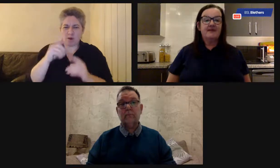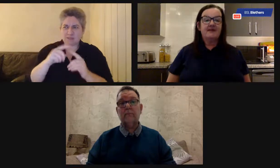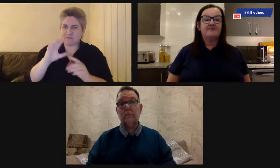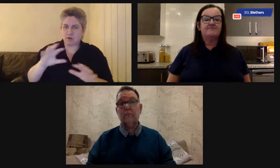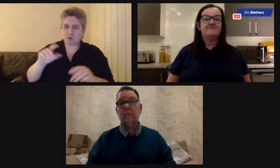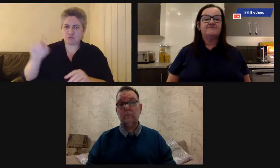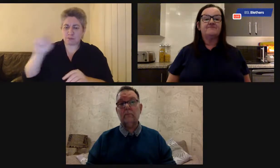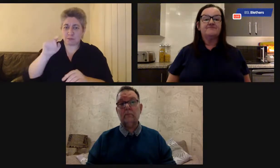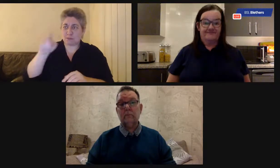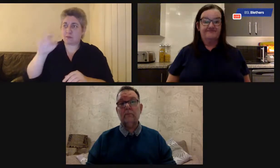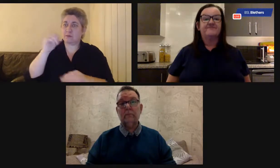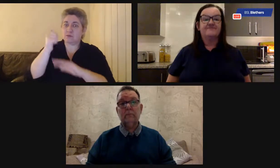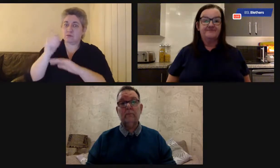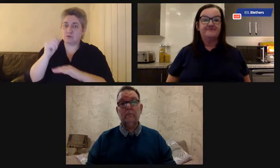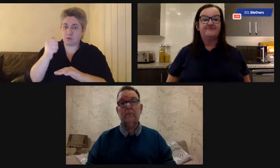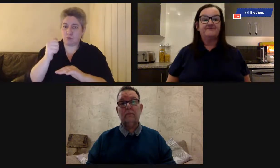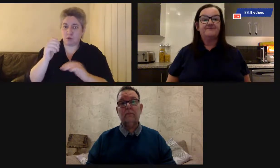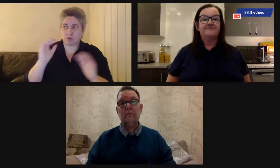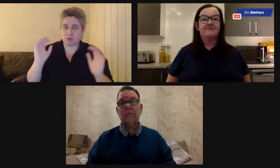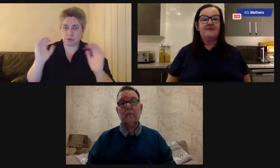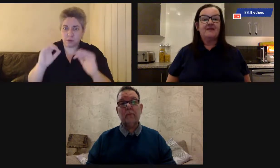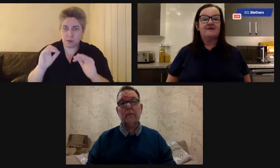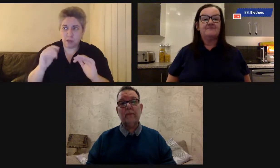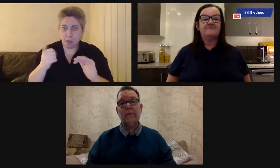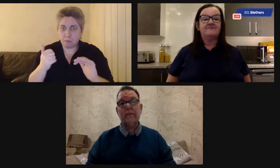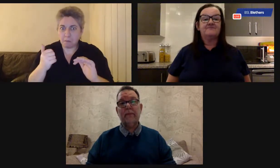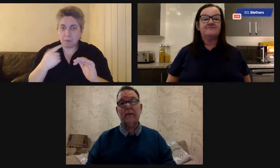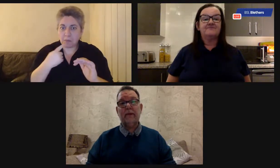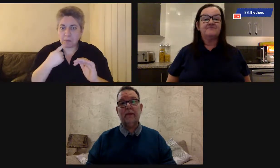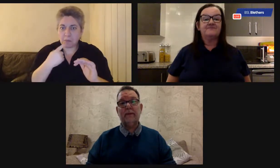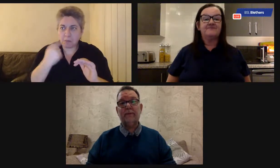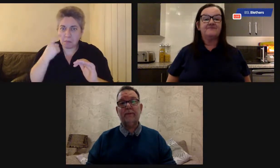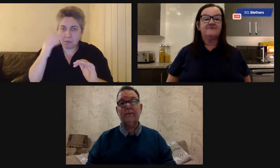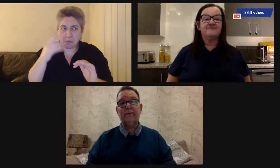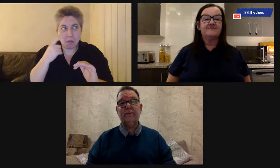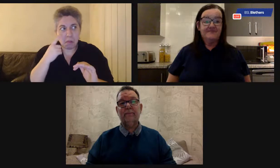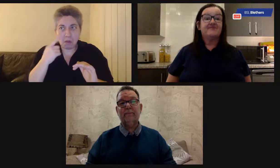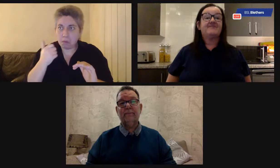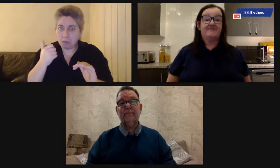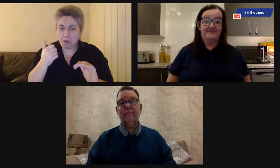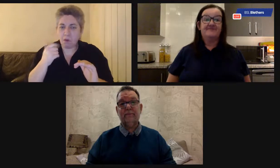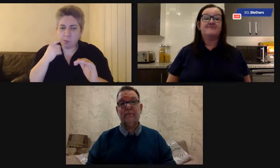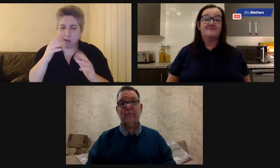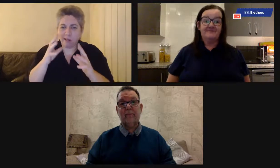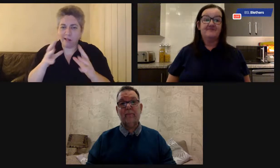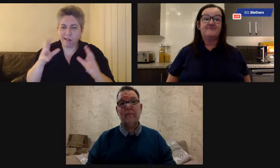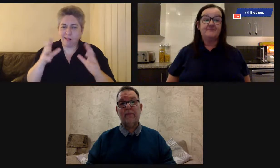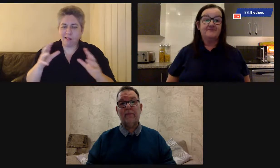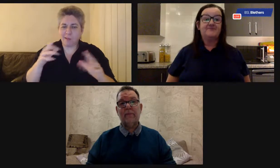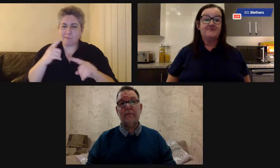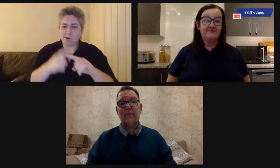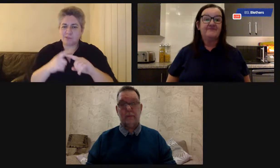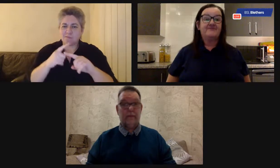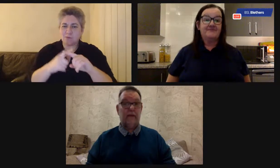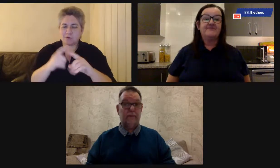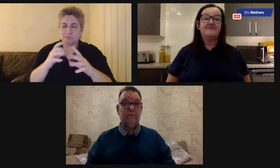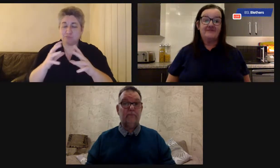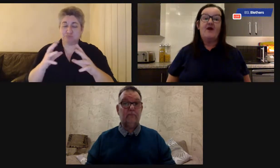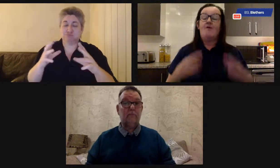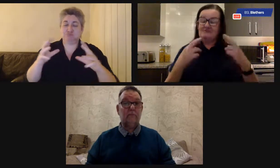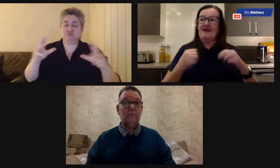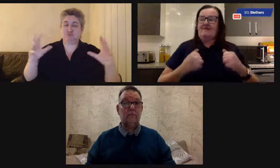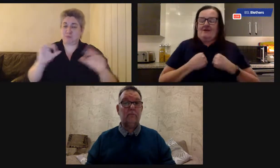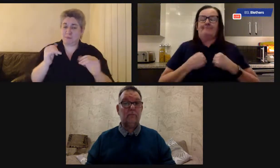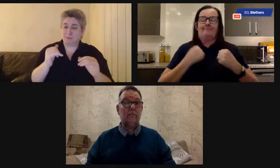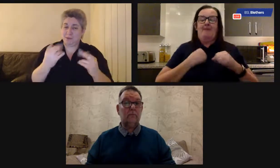You'd mentioned before that maybe for the 20th anniversary, you might have some regional events. That might be the taster that